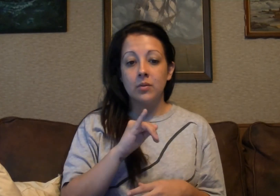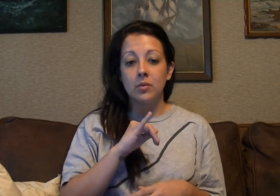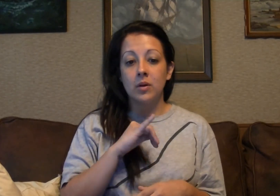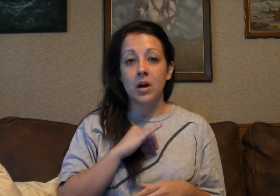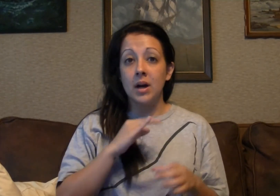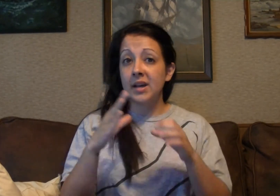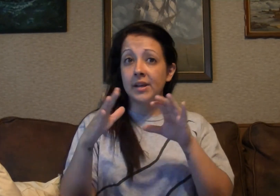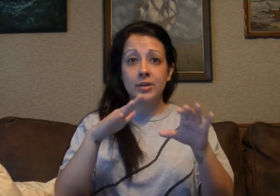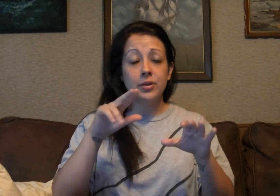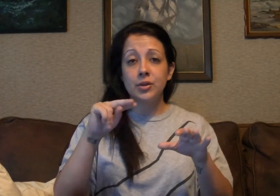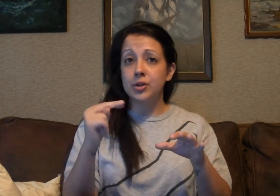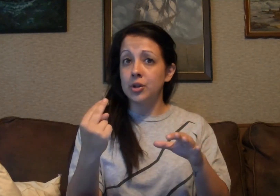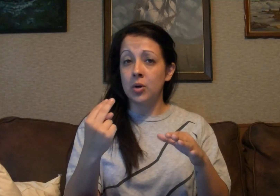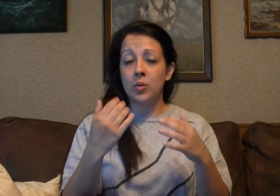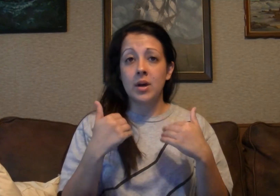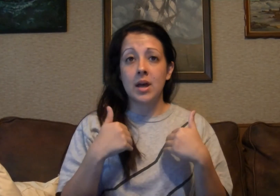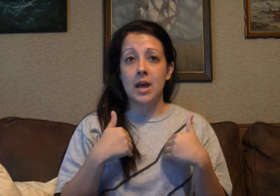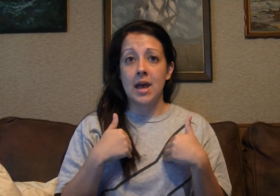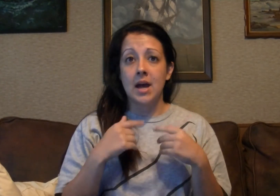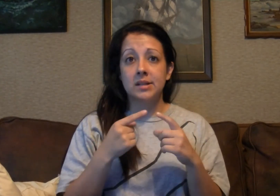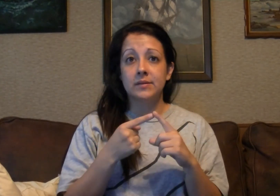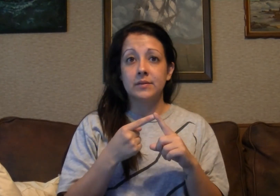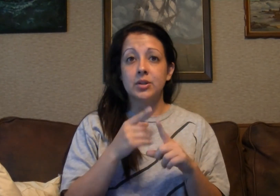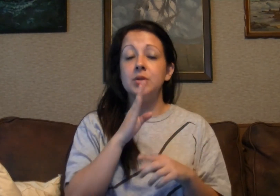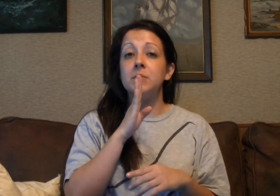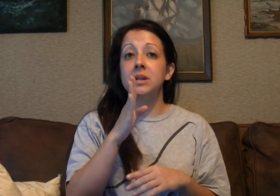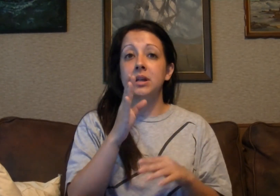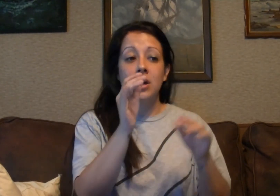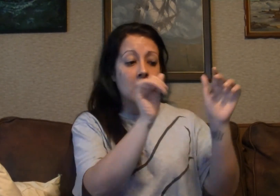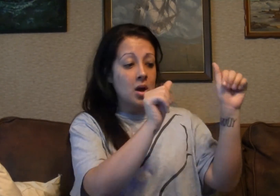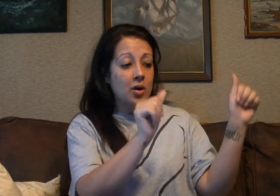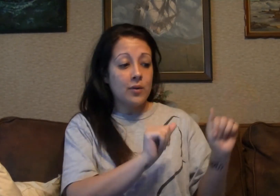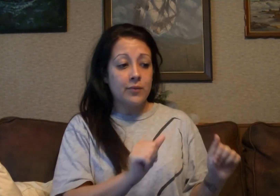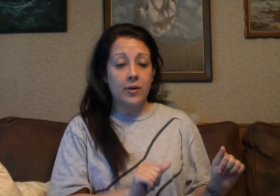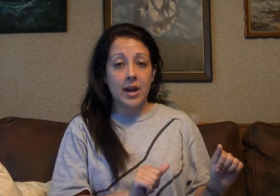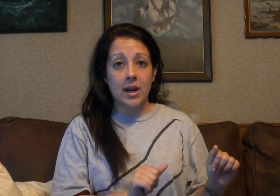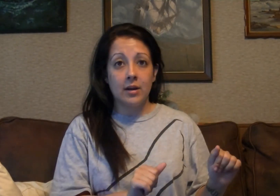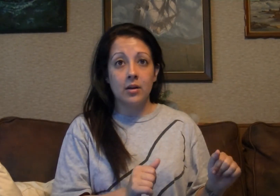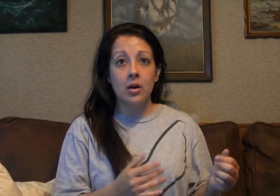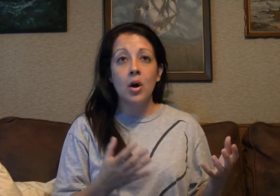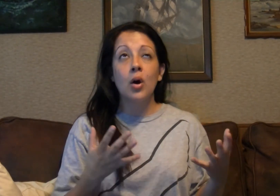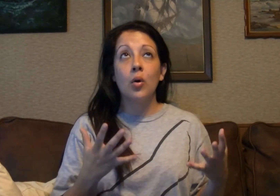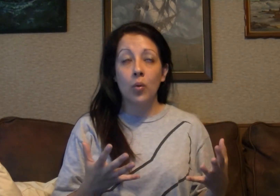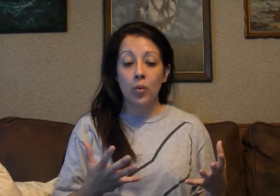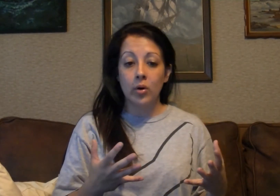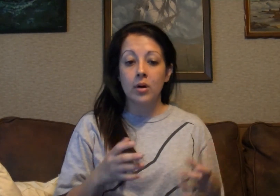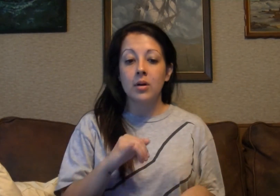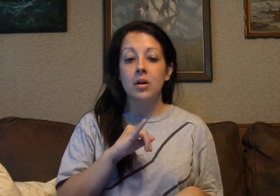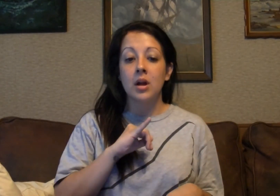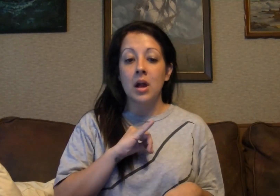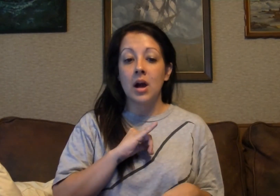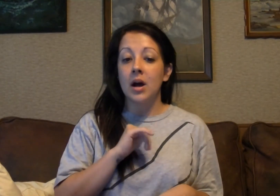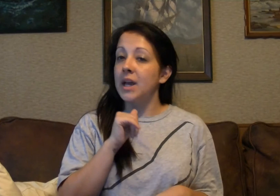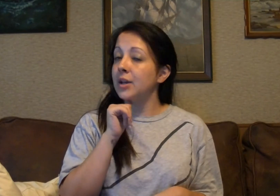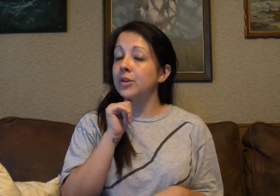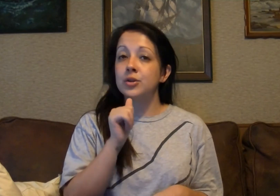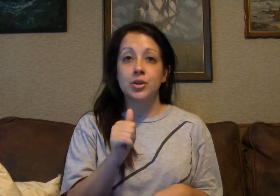so I don't have to be afraid, or I